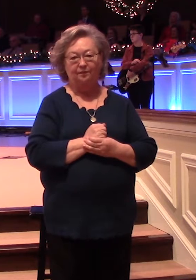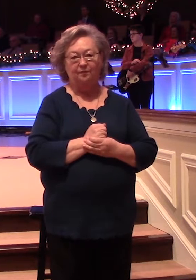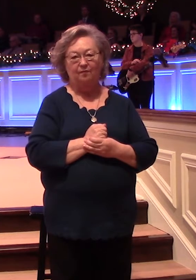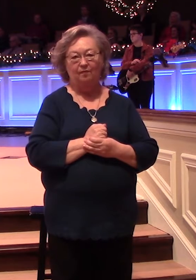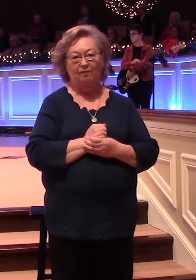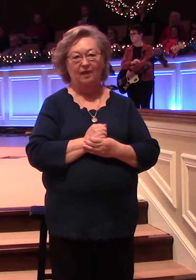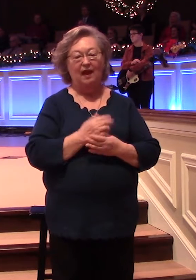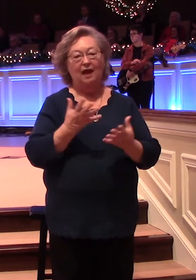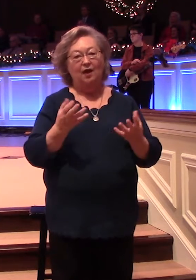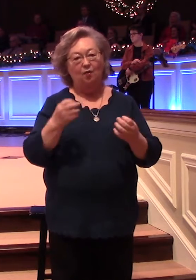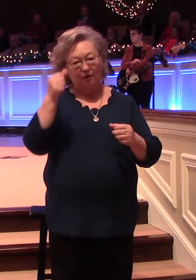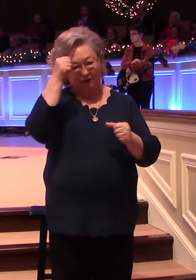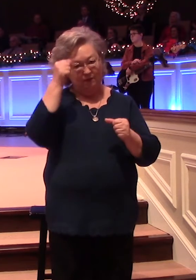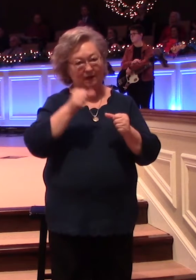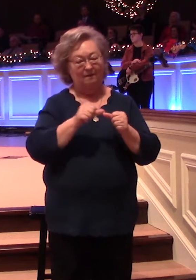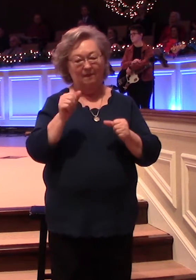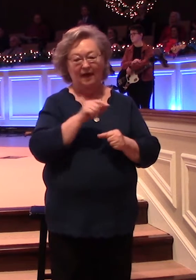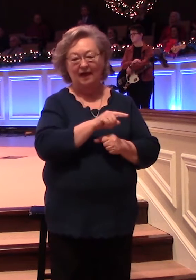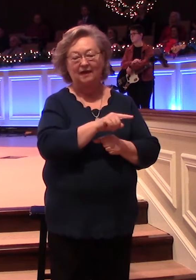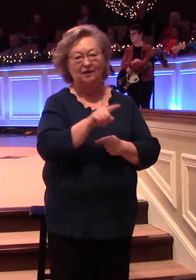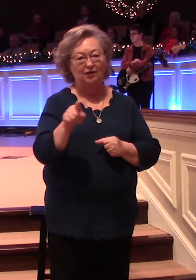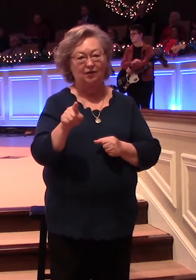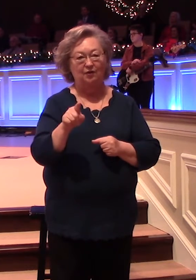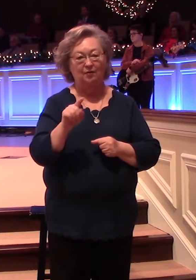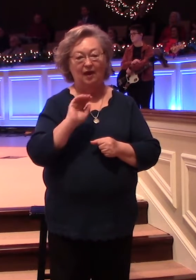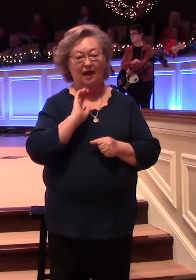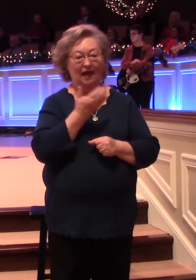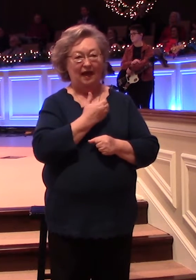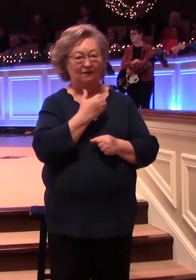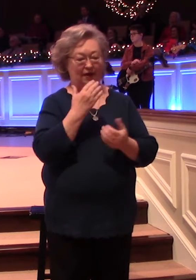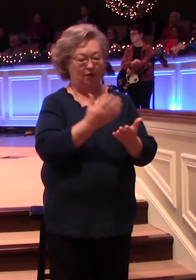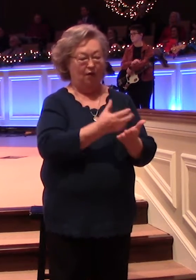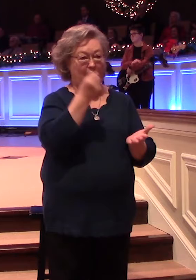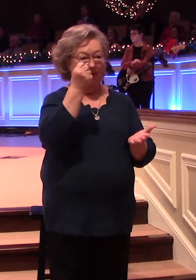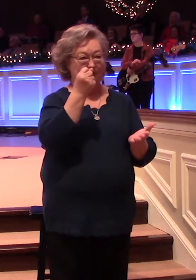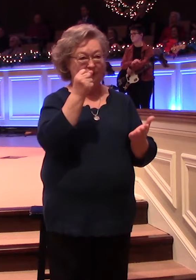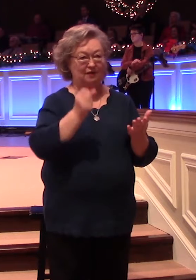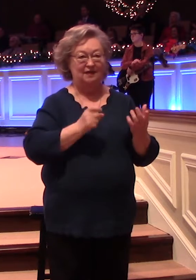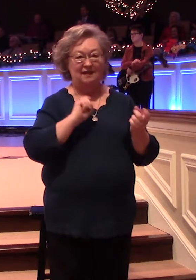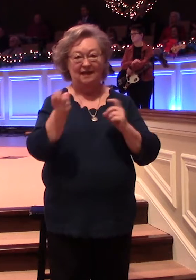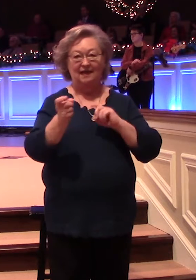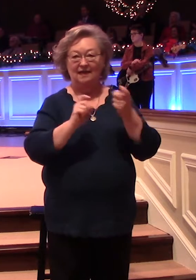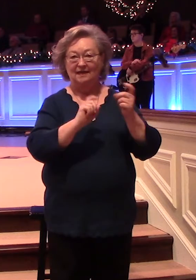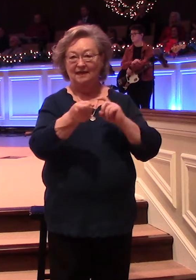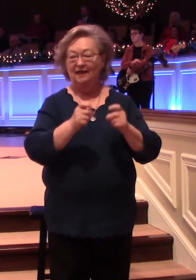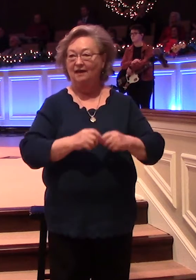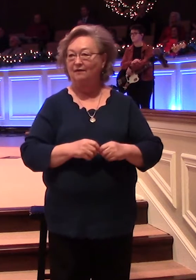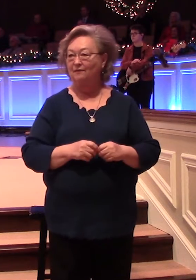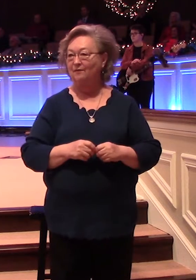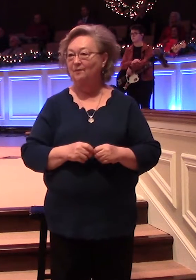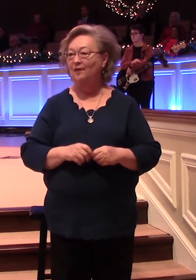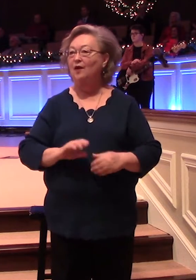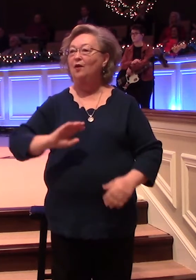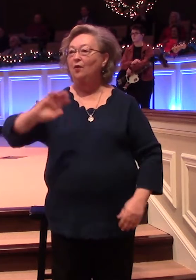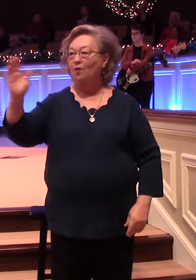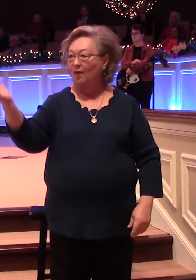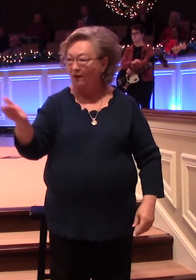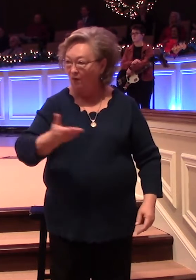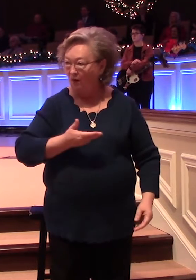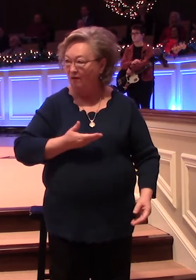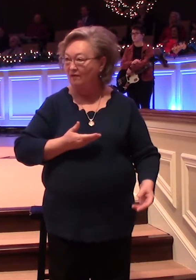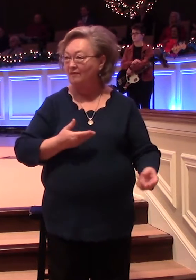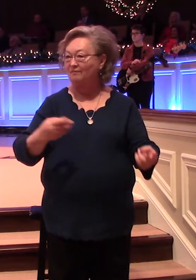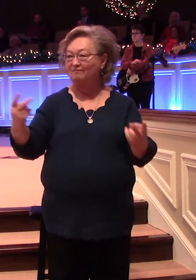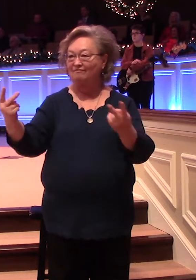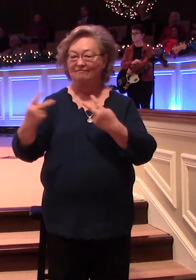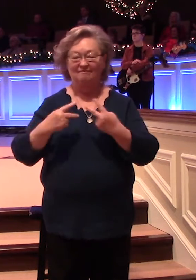opportunities in our life together to give. Again, I want to welcome you. Guests, we're especially glad that you're here today. And you may be